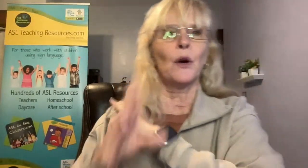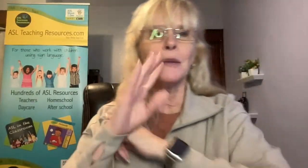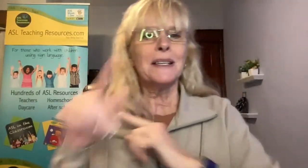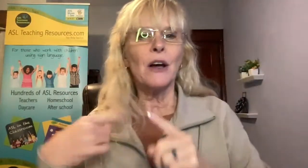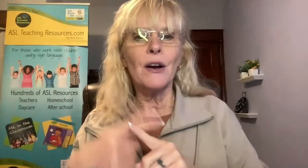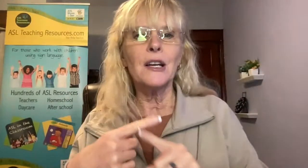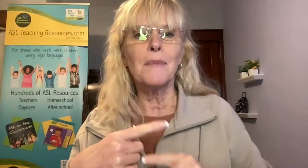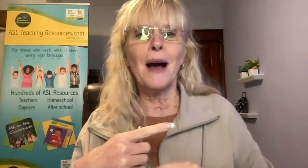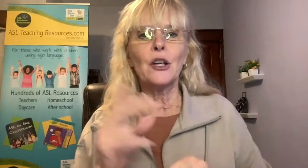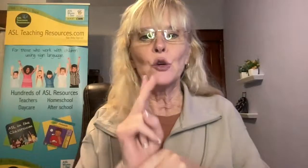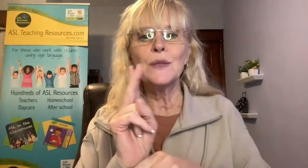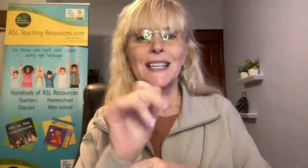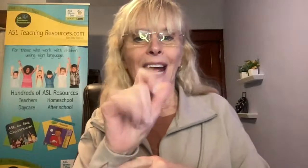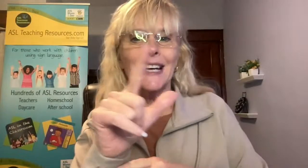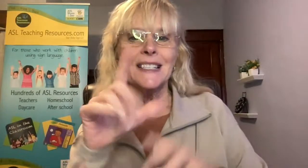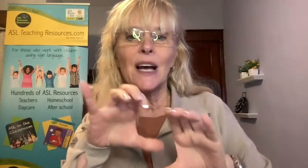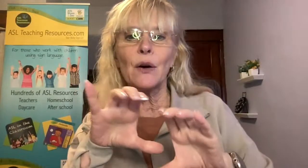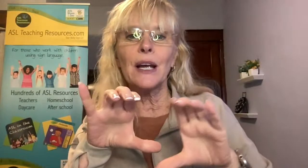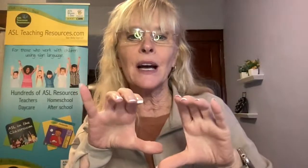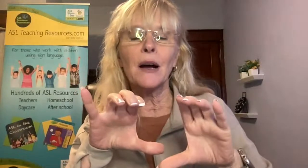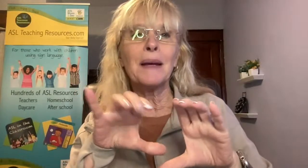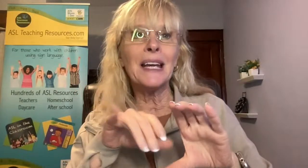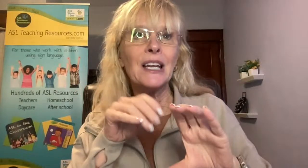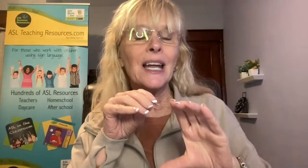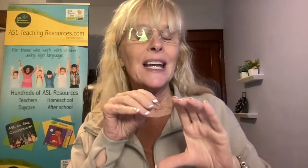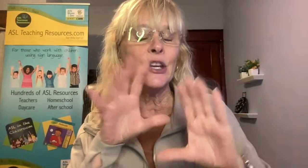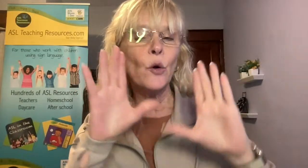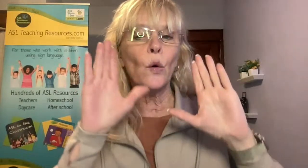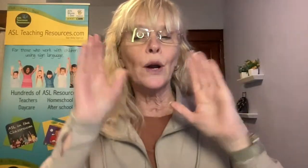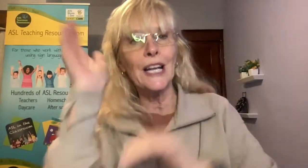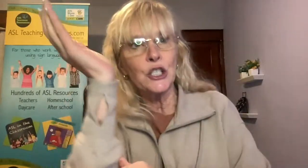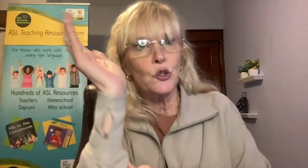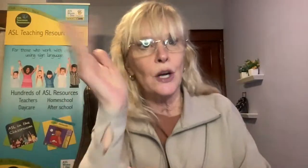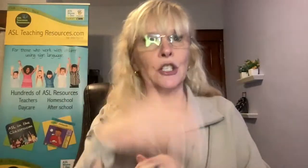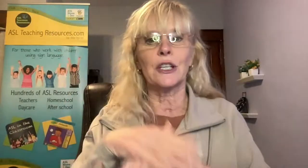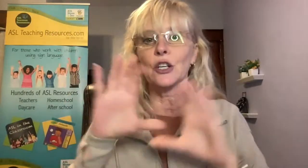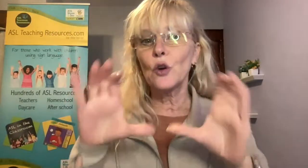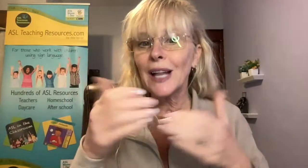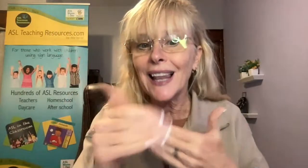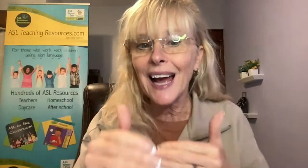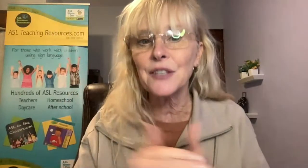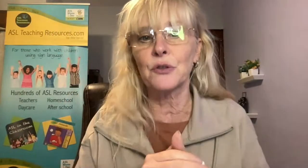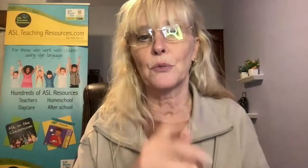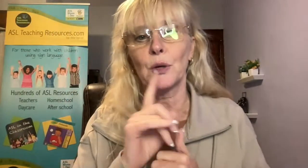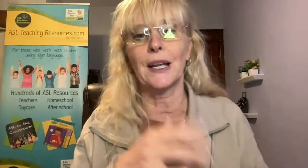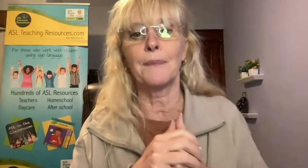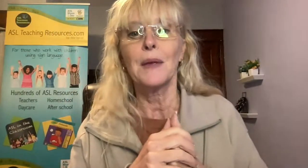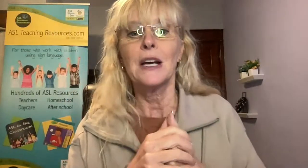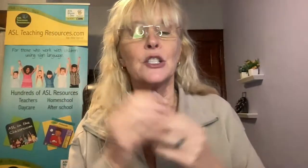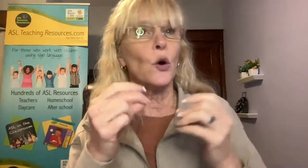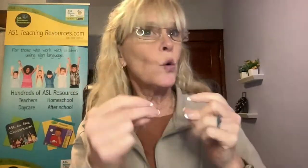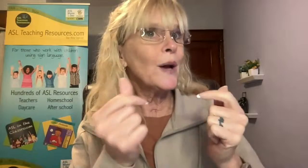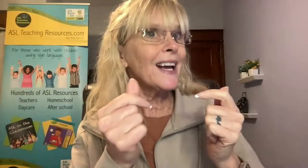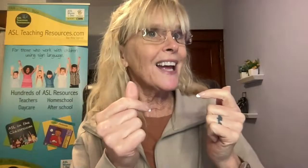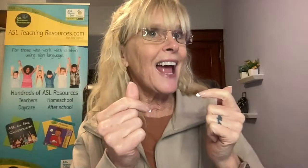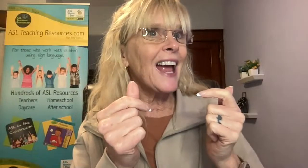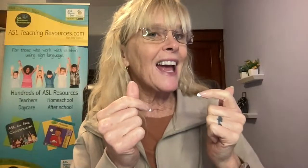going to be talking about using ASL in your instruction, in your classroom, really. So quick